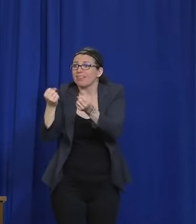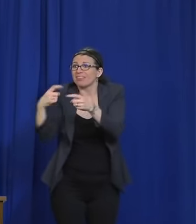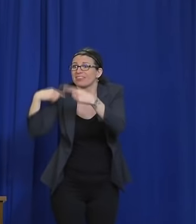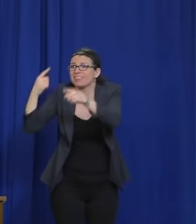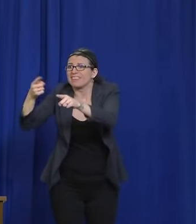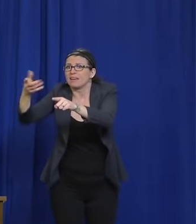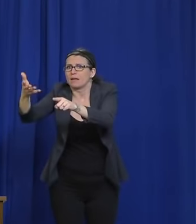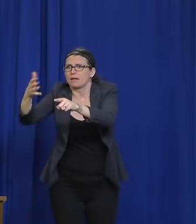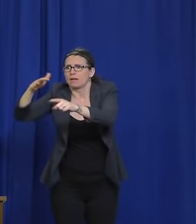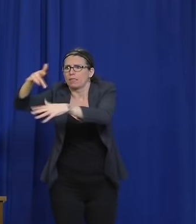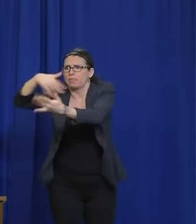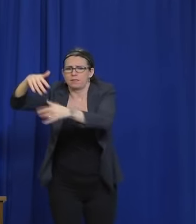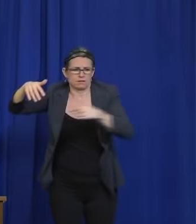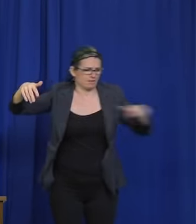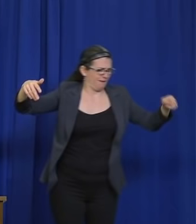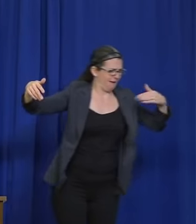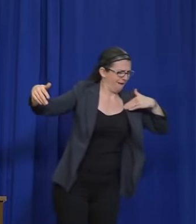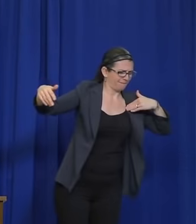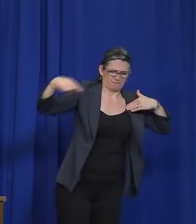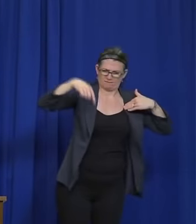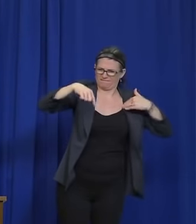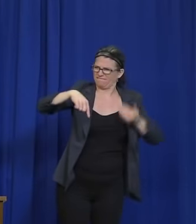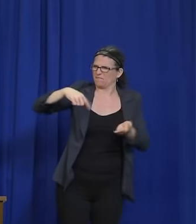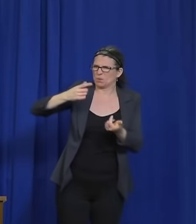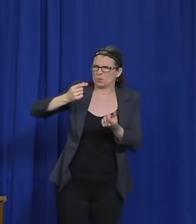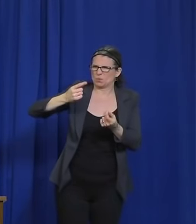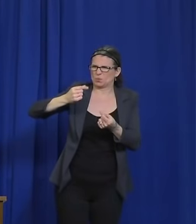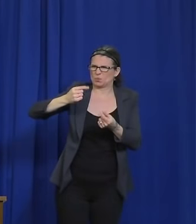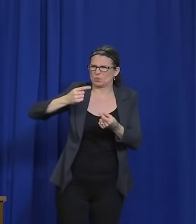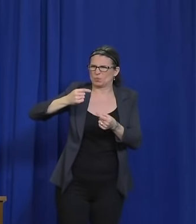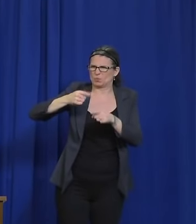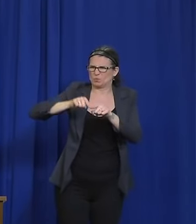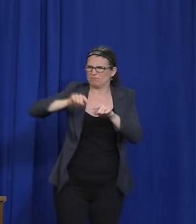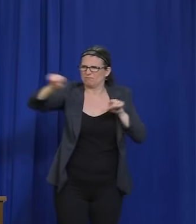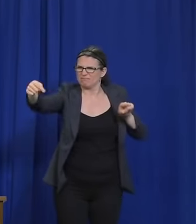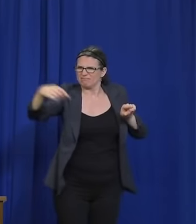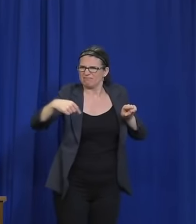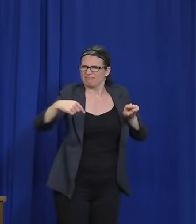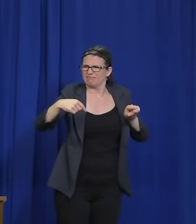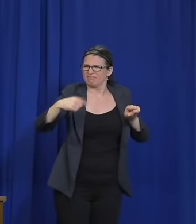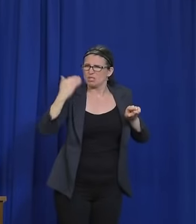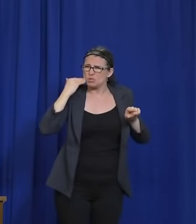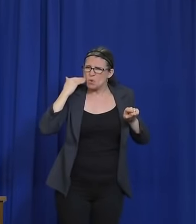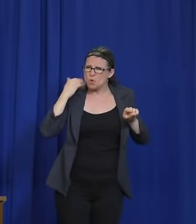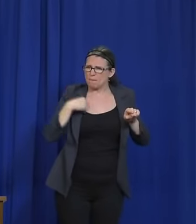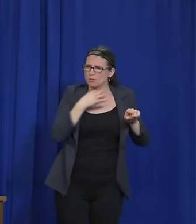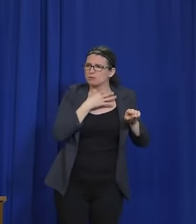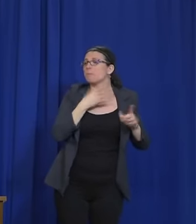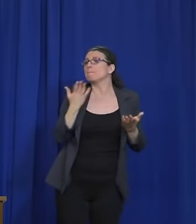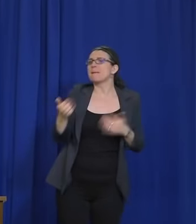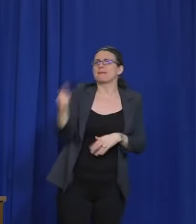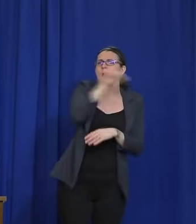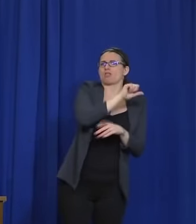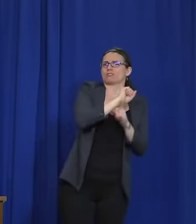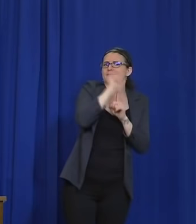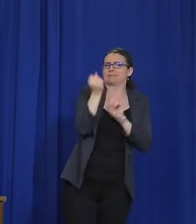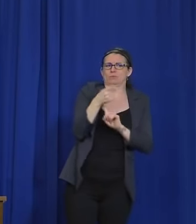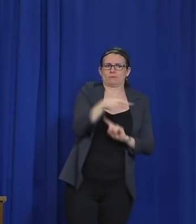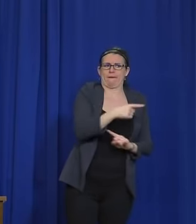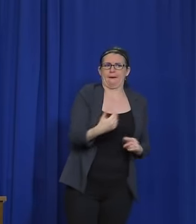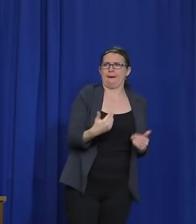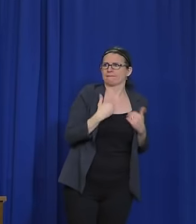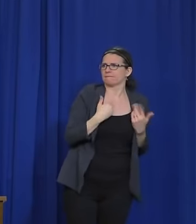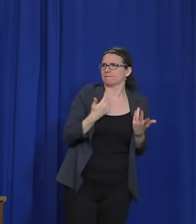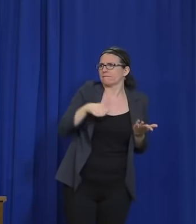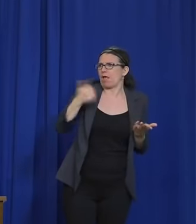you know, normal childhood vaccinations like measles, mumps, rubella, that kind of thing. Can you talk about whether those numbers